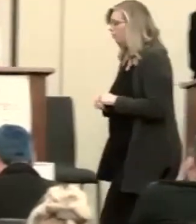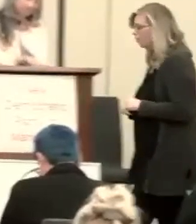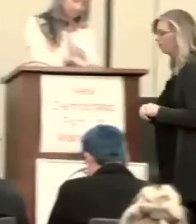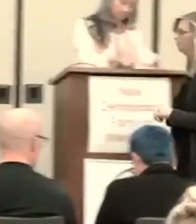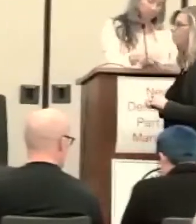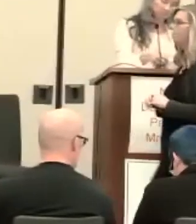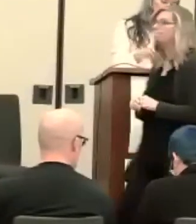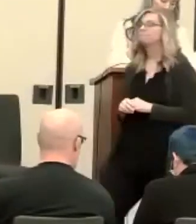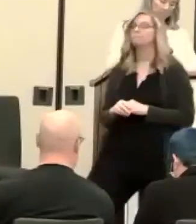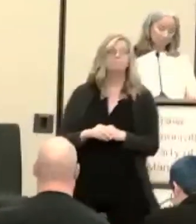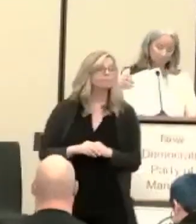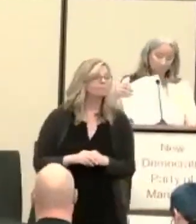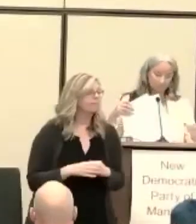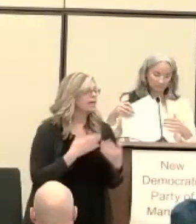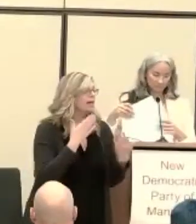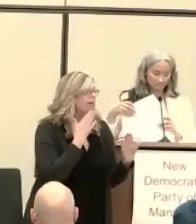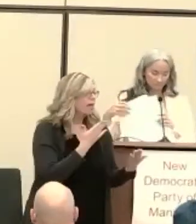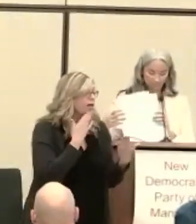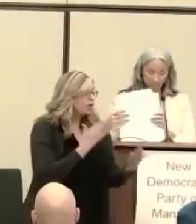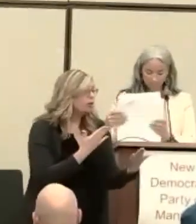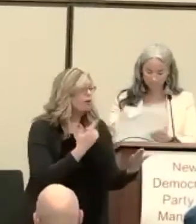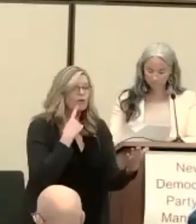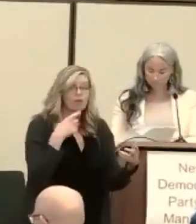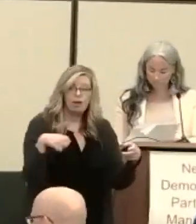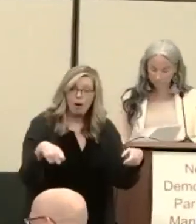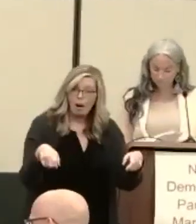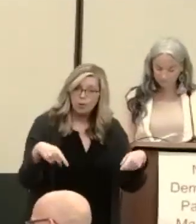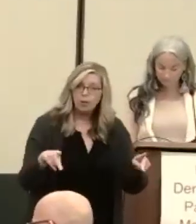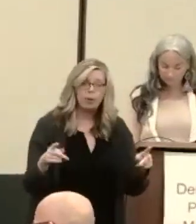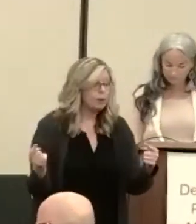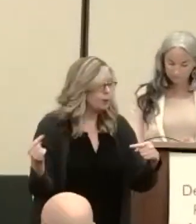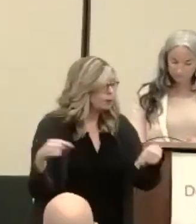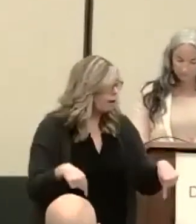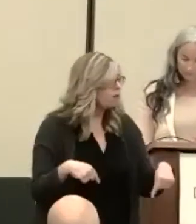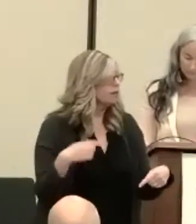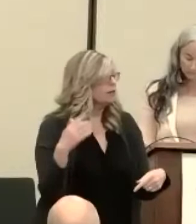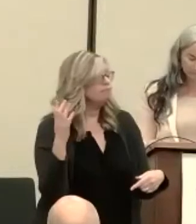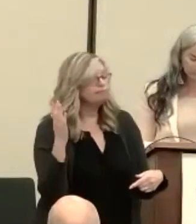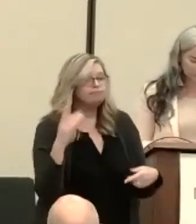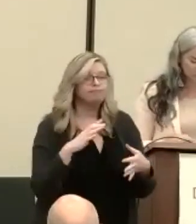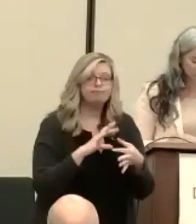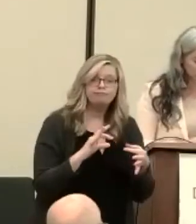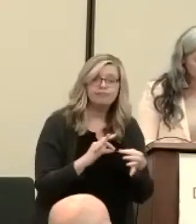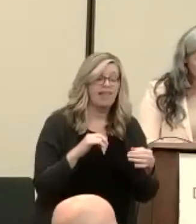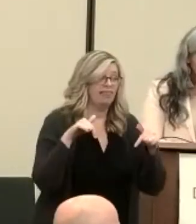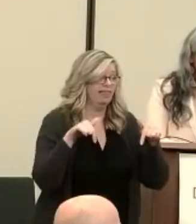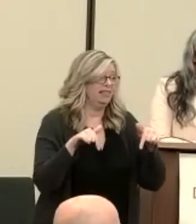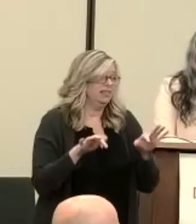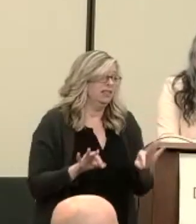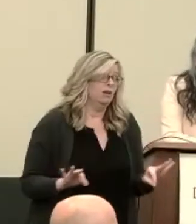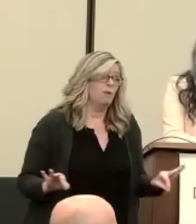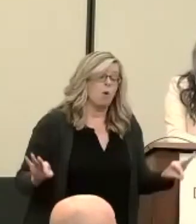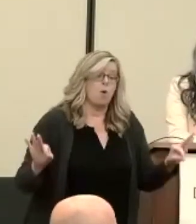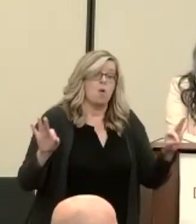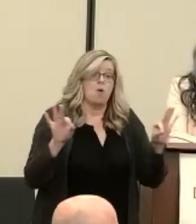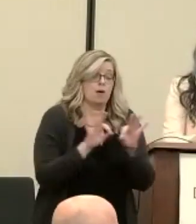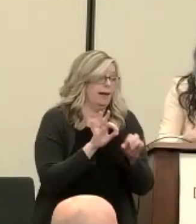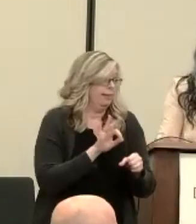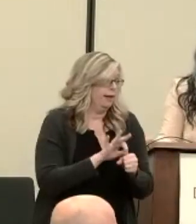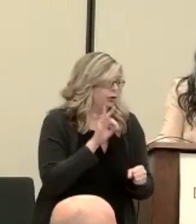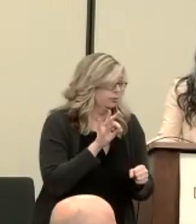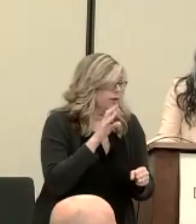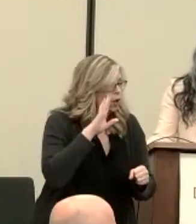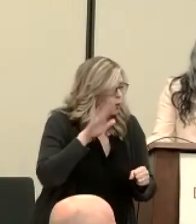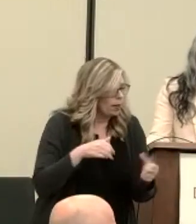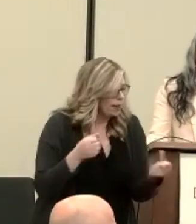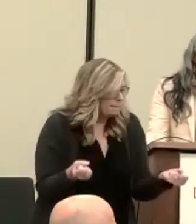the opportunity to speak to you all today, present our ideas. This is an incredibly important election. And look, I know that for so many